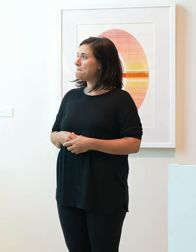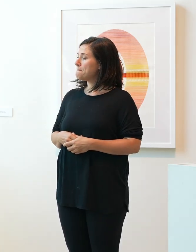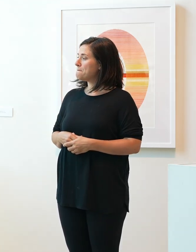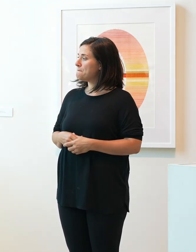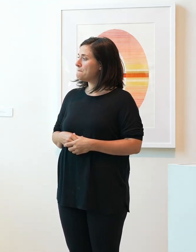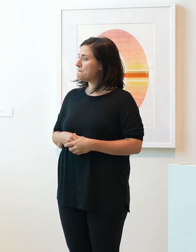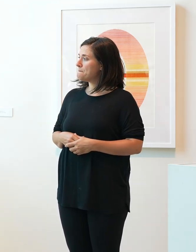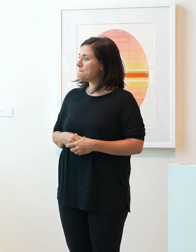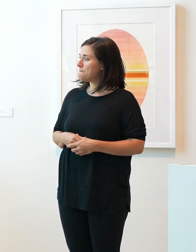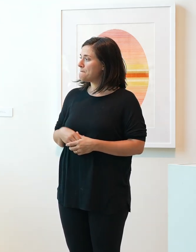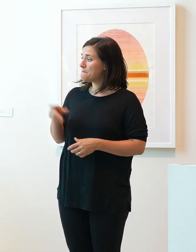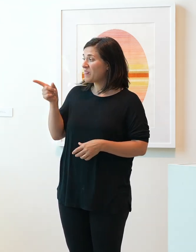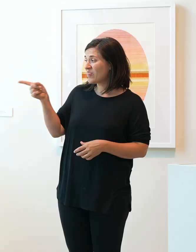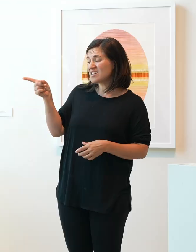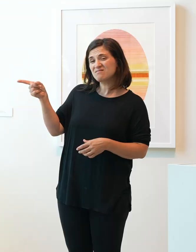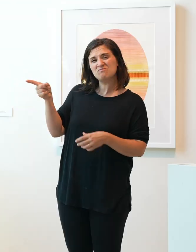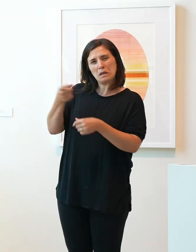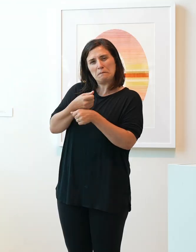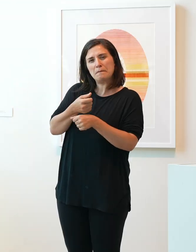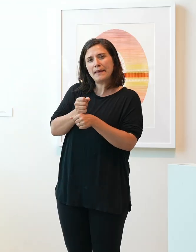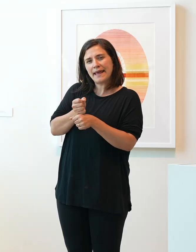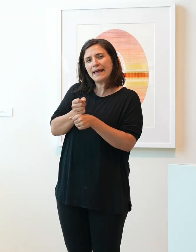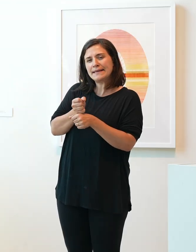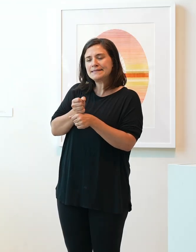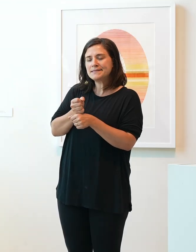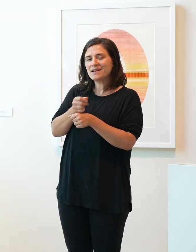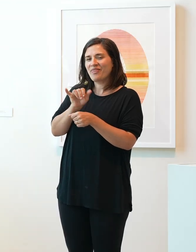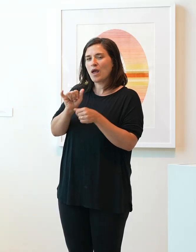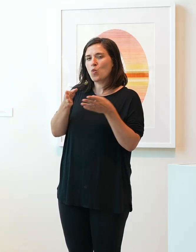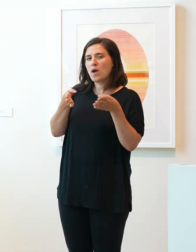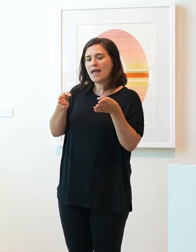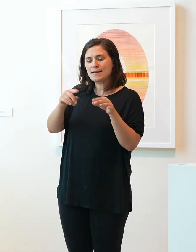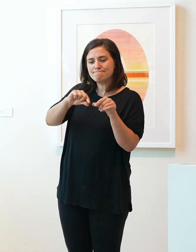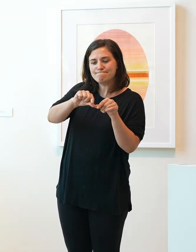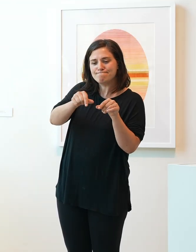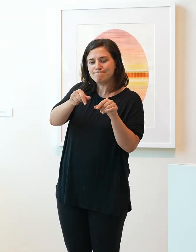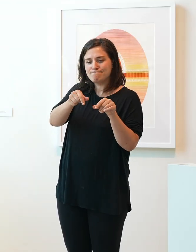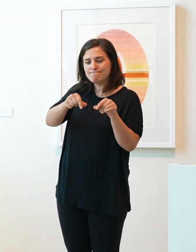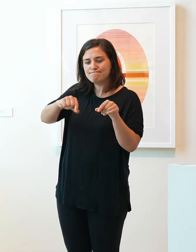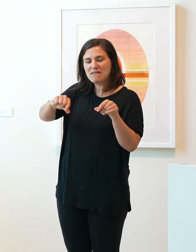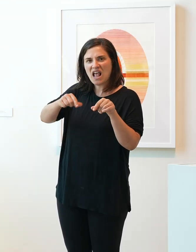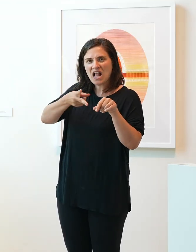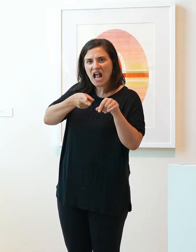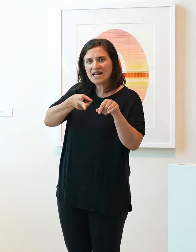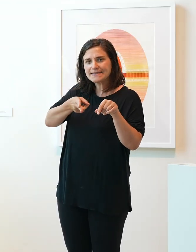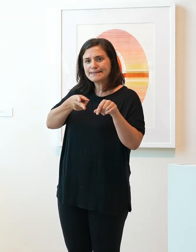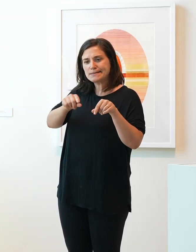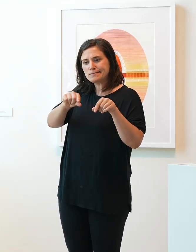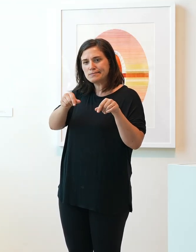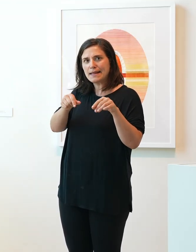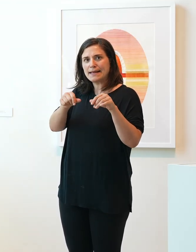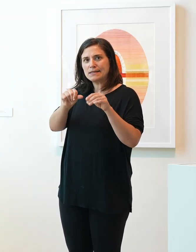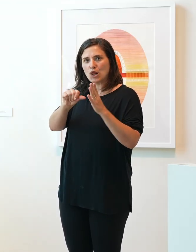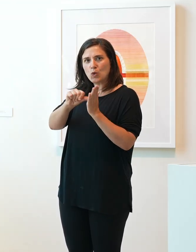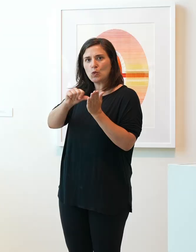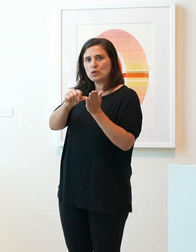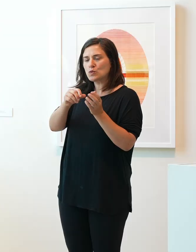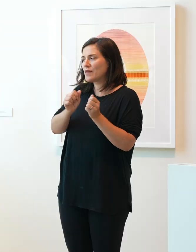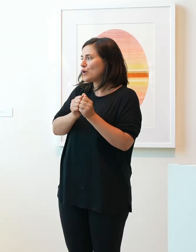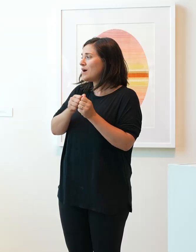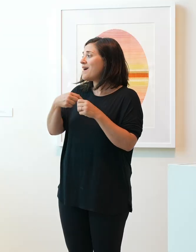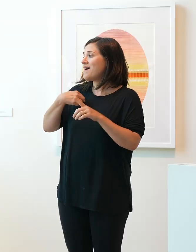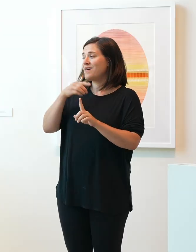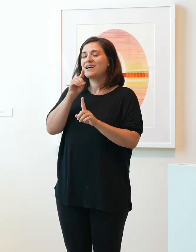this piece came about that way, and I made it to where you could unplug it because it was real unhandy to try to move